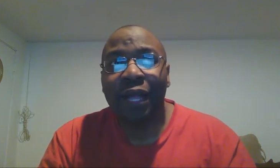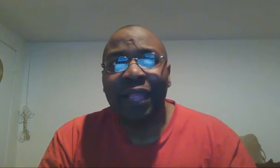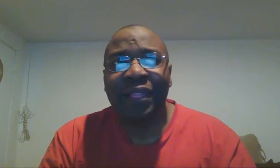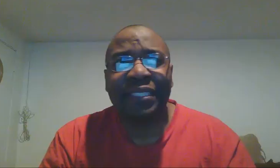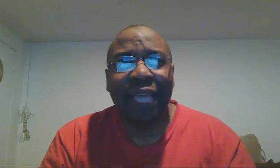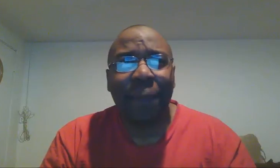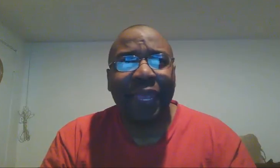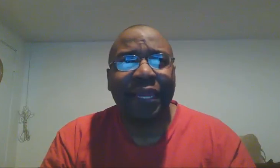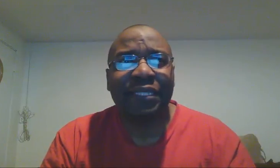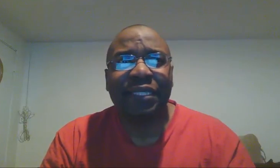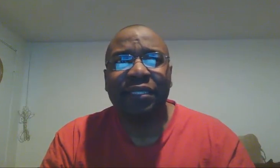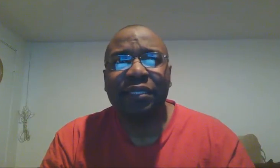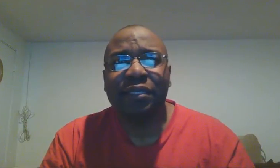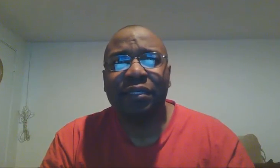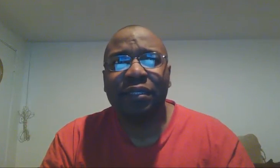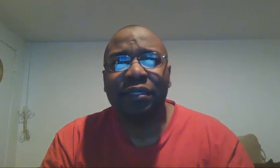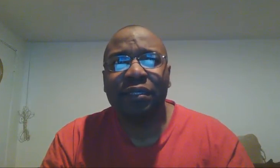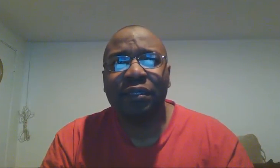Does that make any sense?